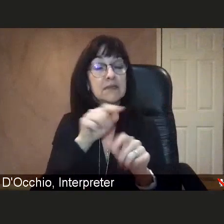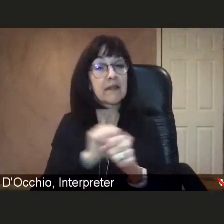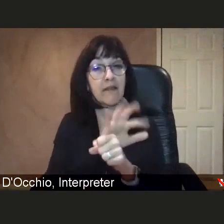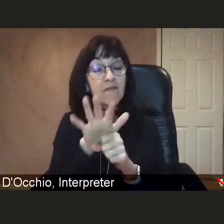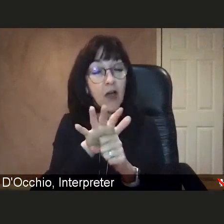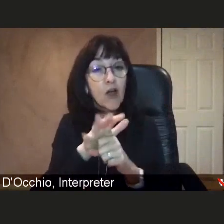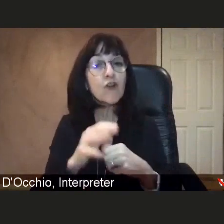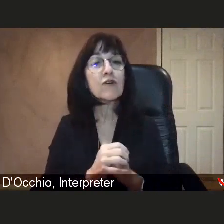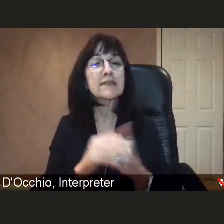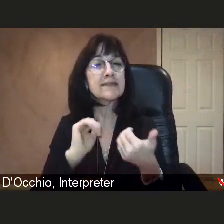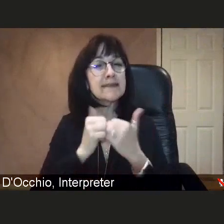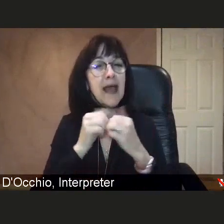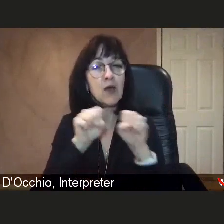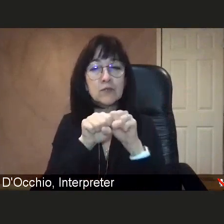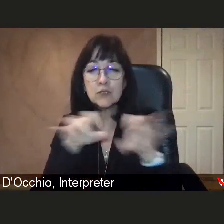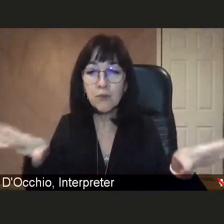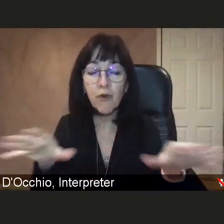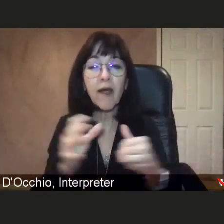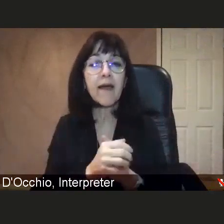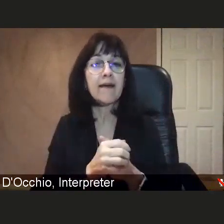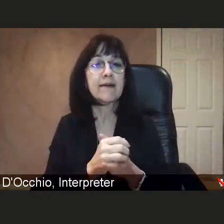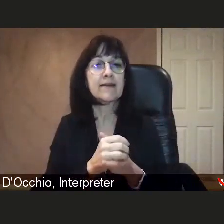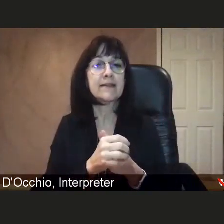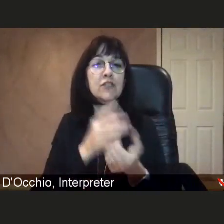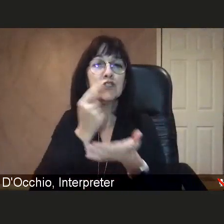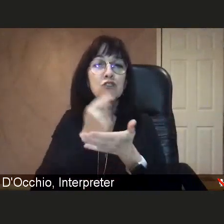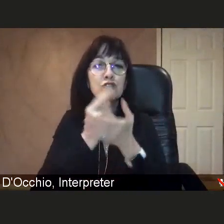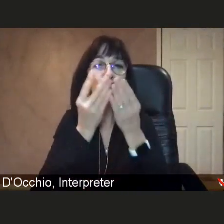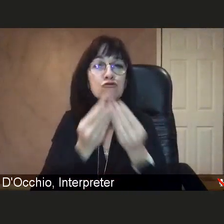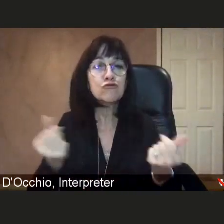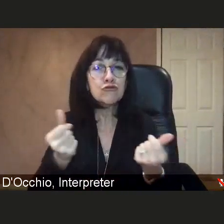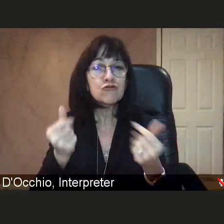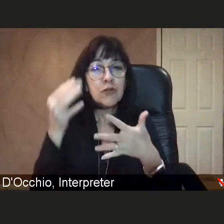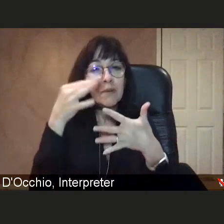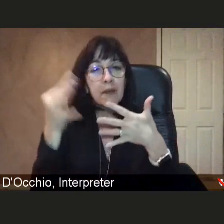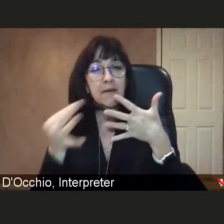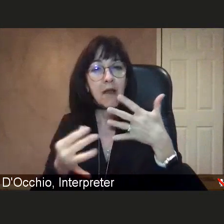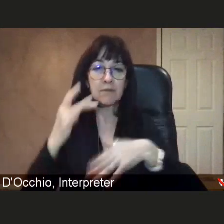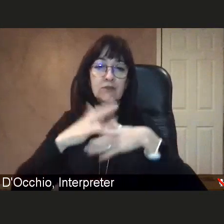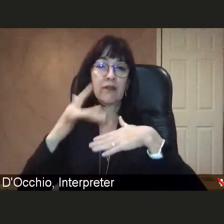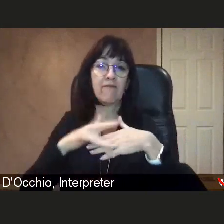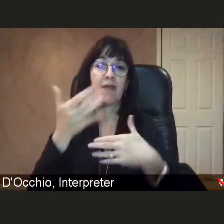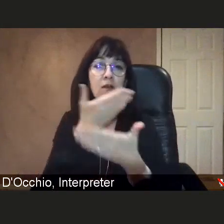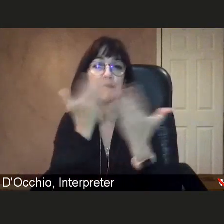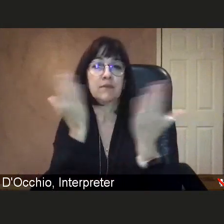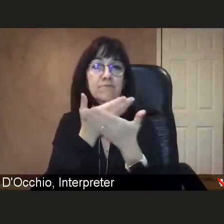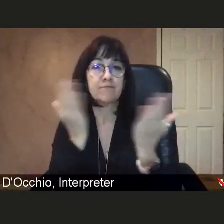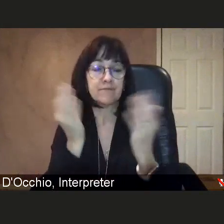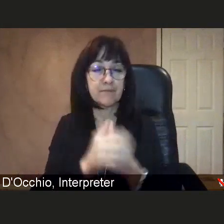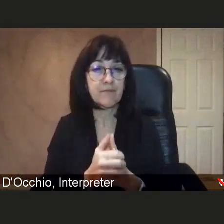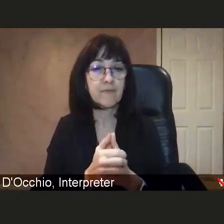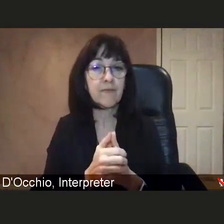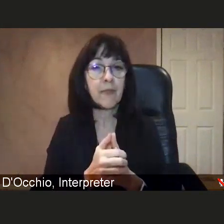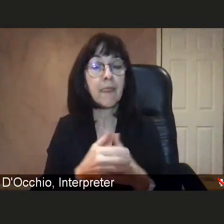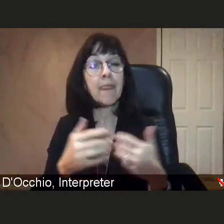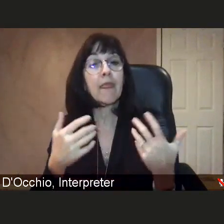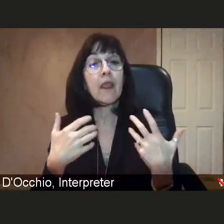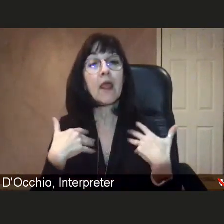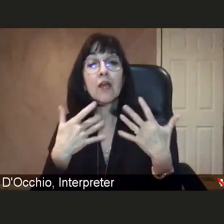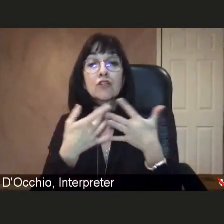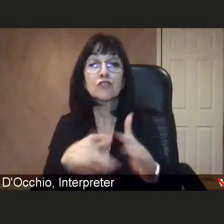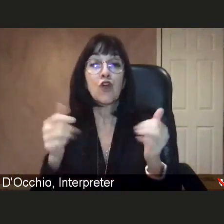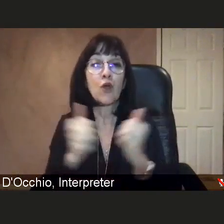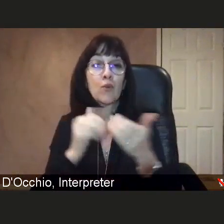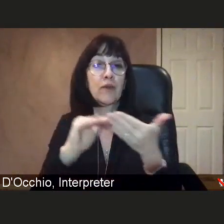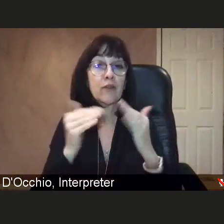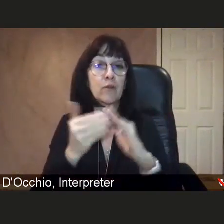some treatment options that are out there. So starting with some community members, the other things